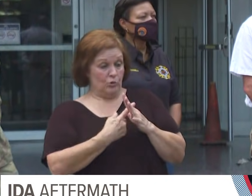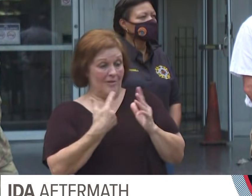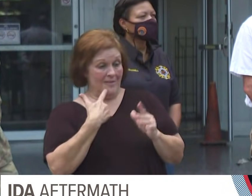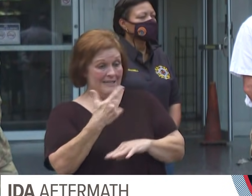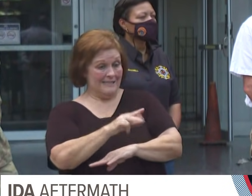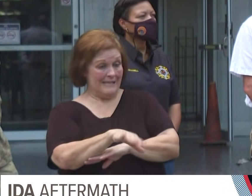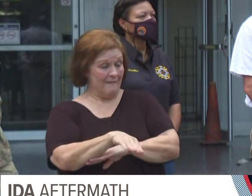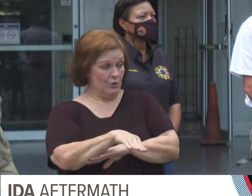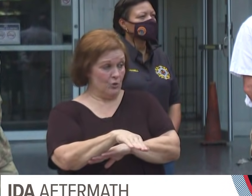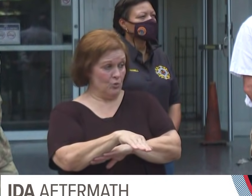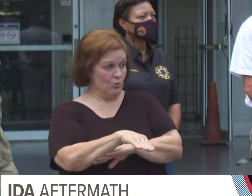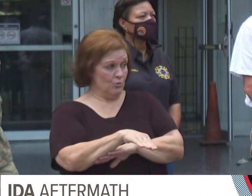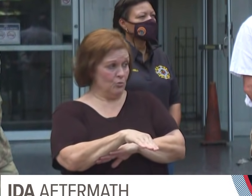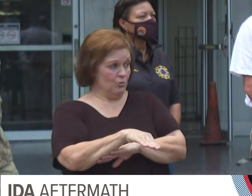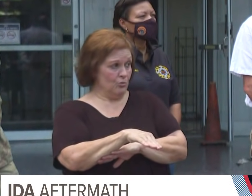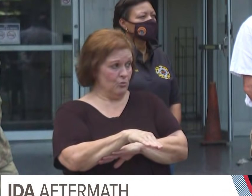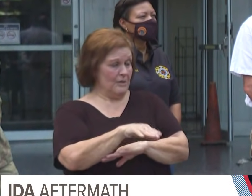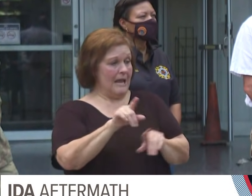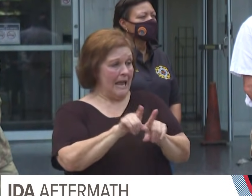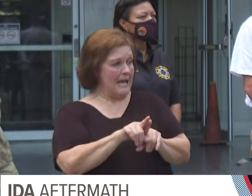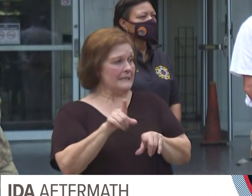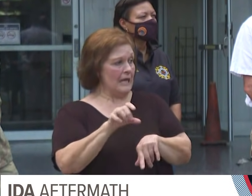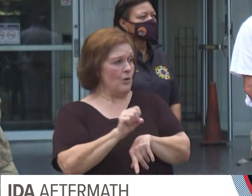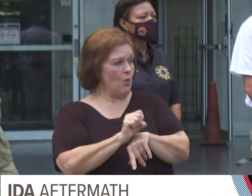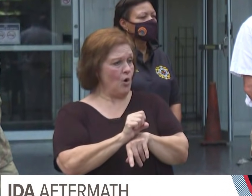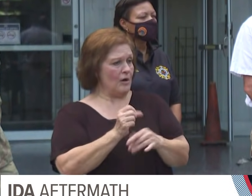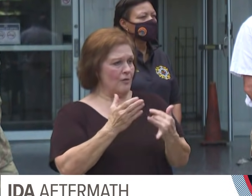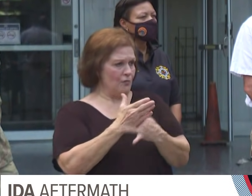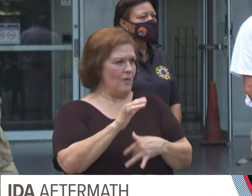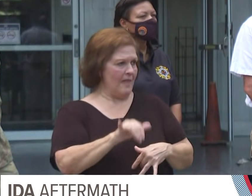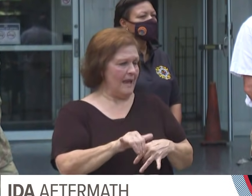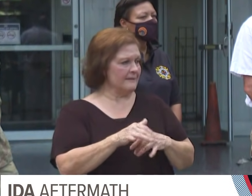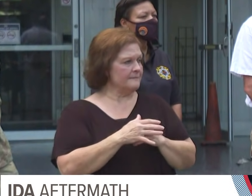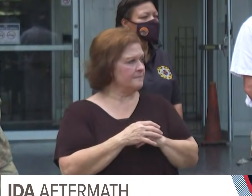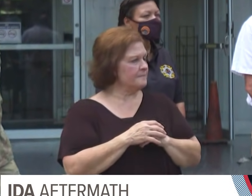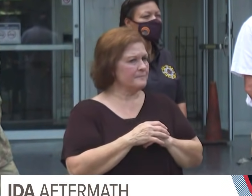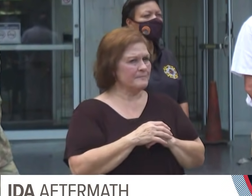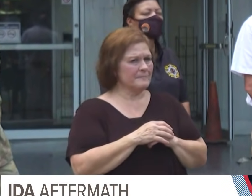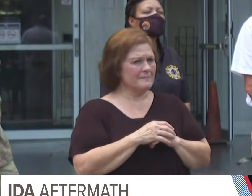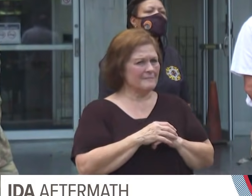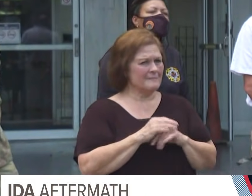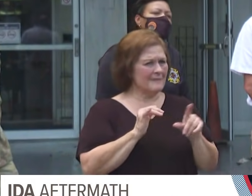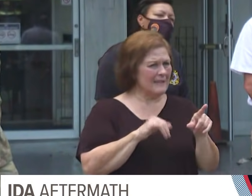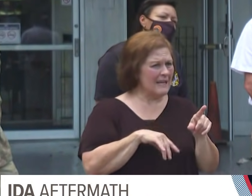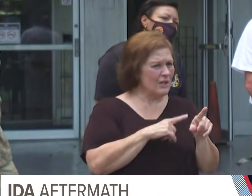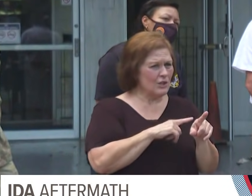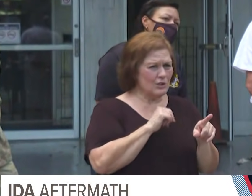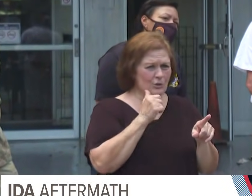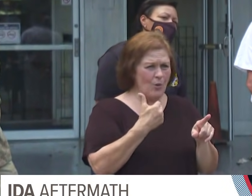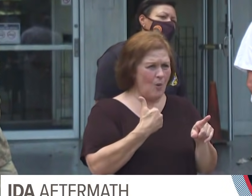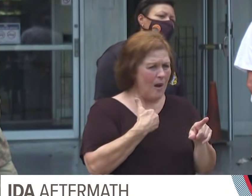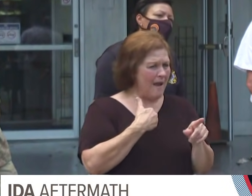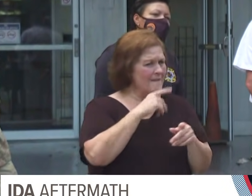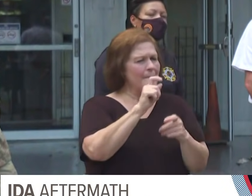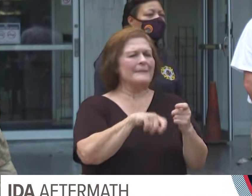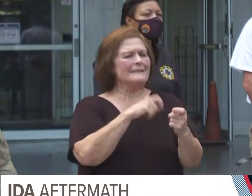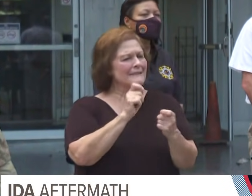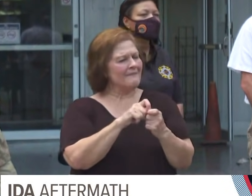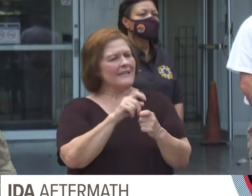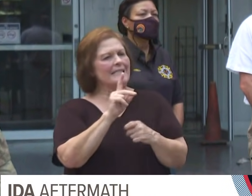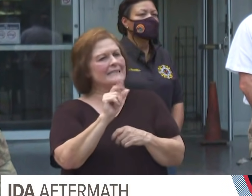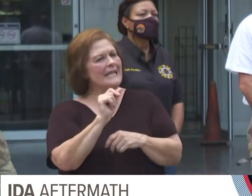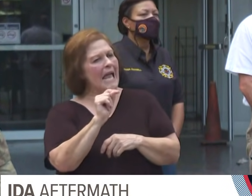a statement on that as they're working through those questions now. And I guess that's at this point, you don't have a specific